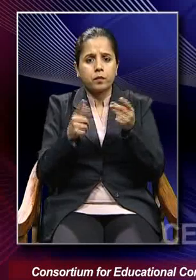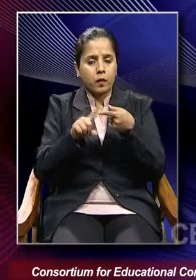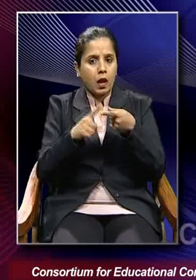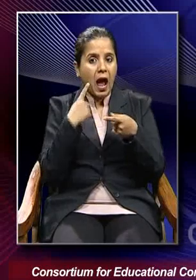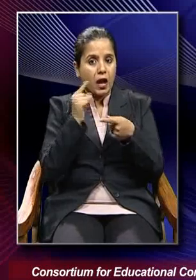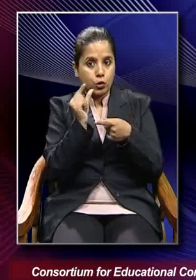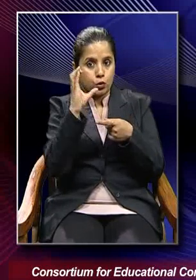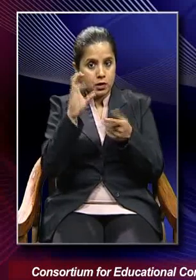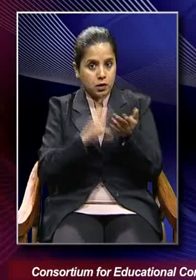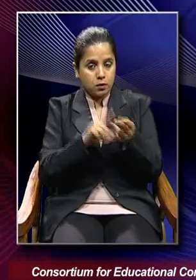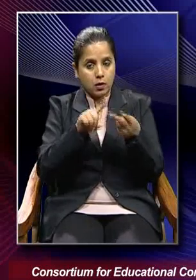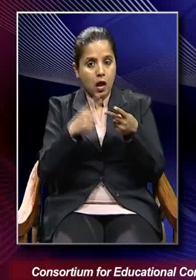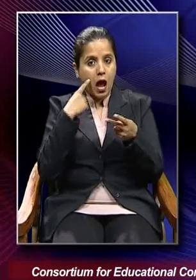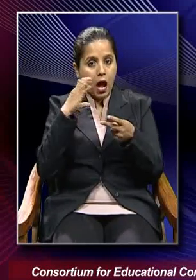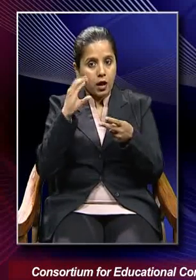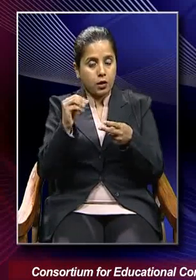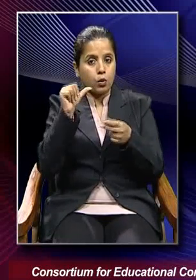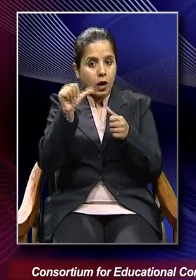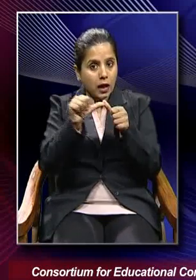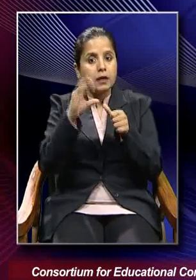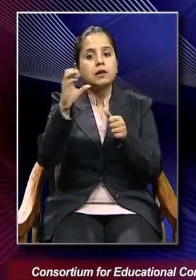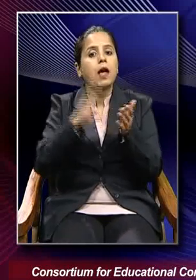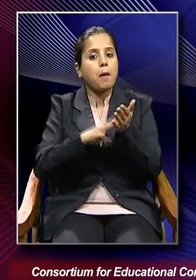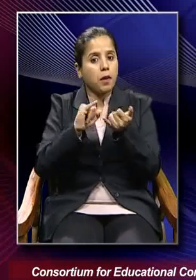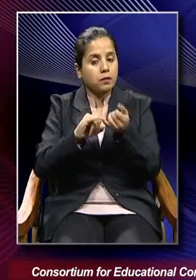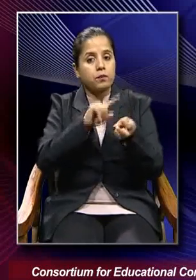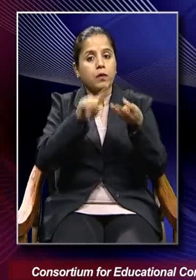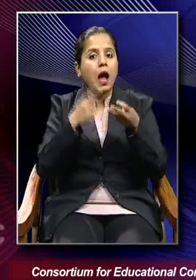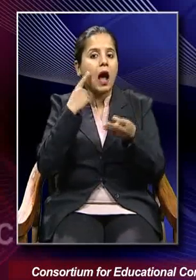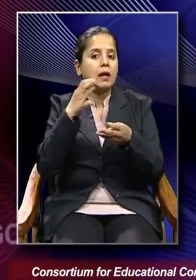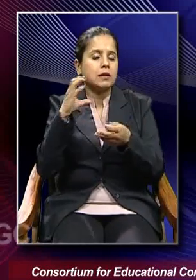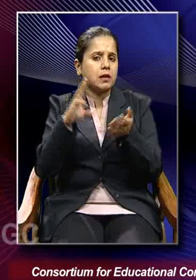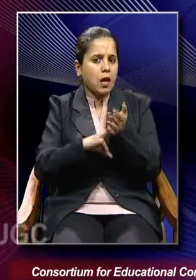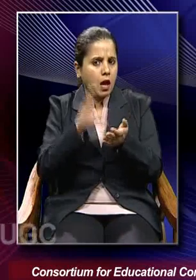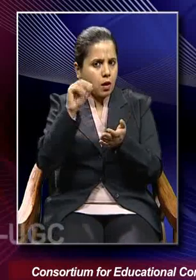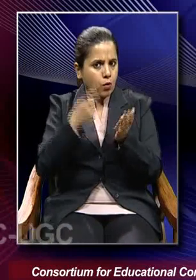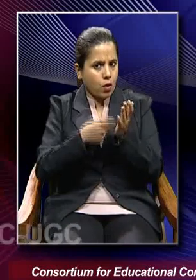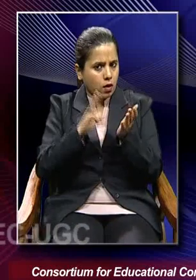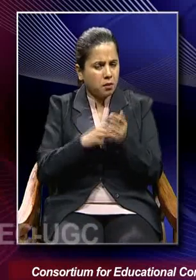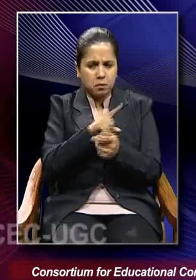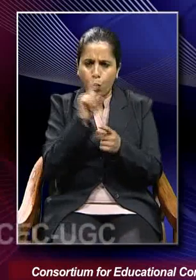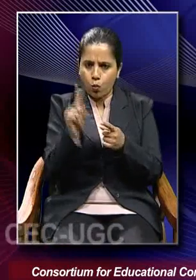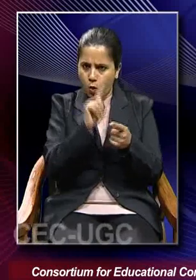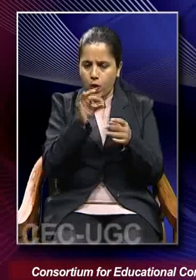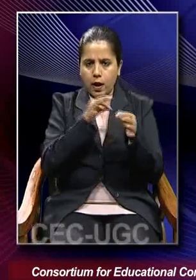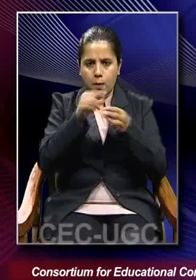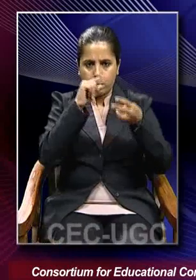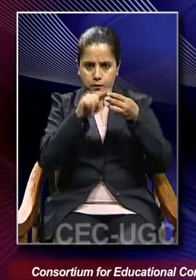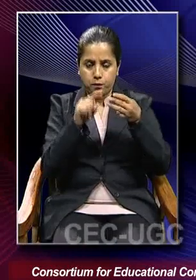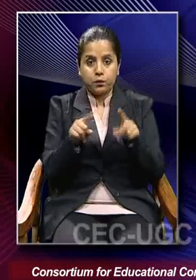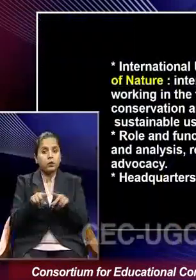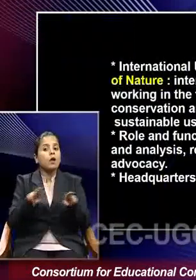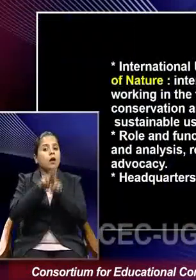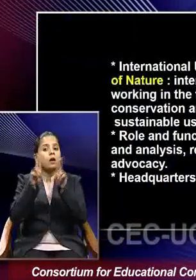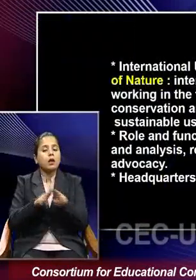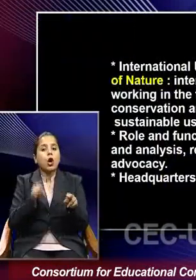IUCN, ICOMOS, ICCROM. Let us understand them one by one. The International